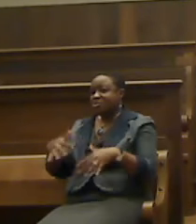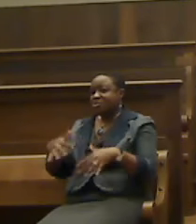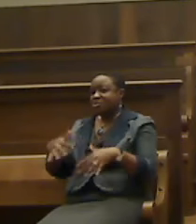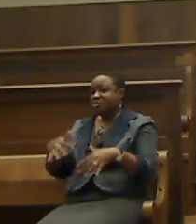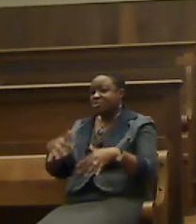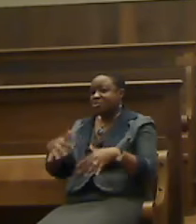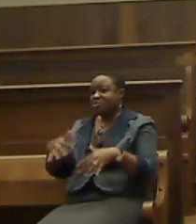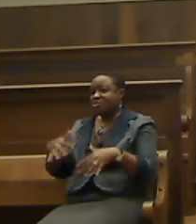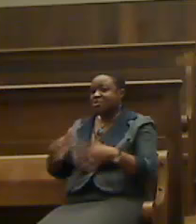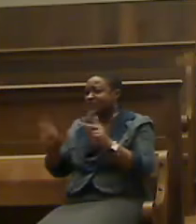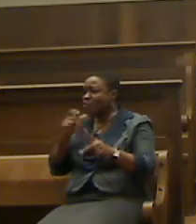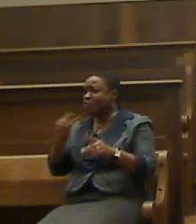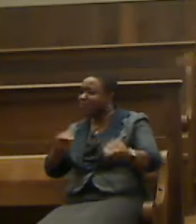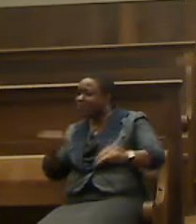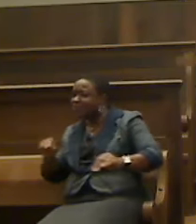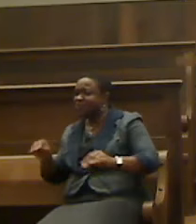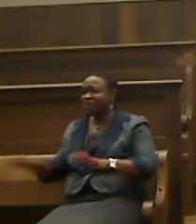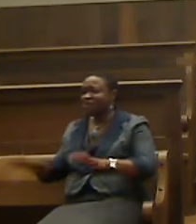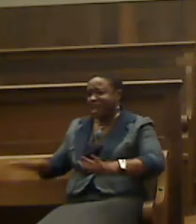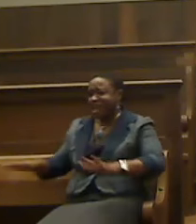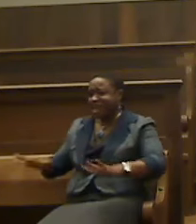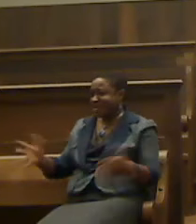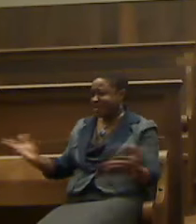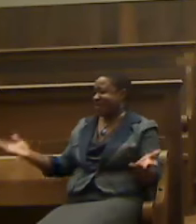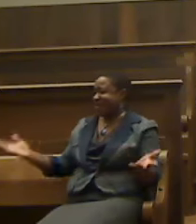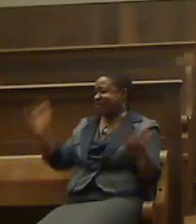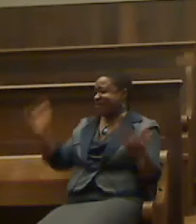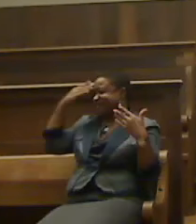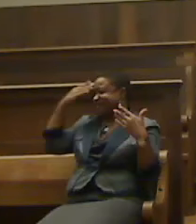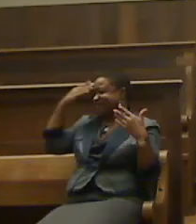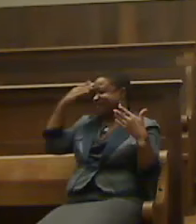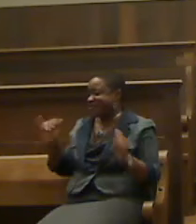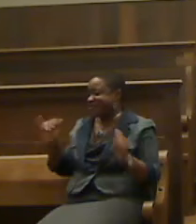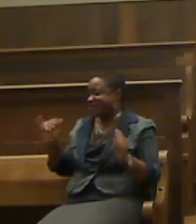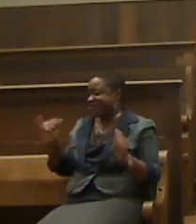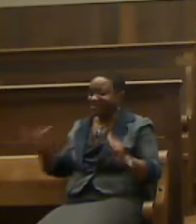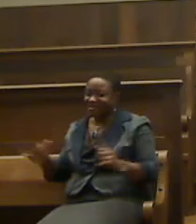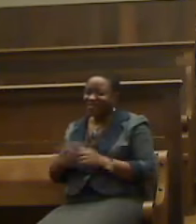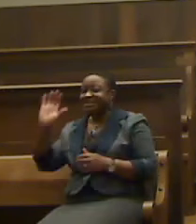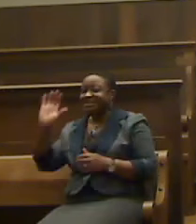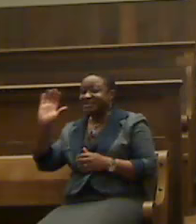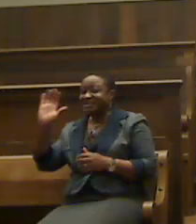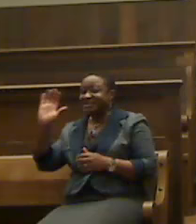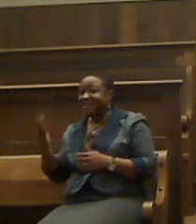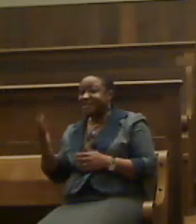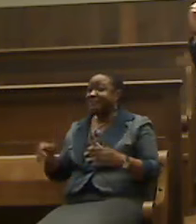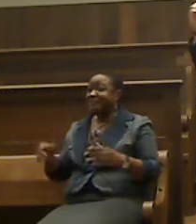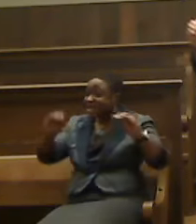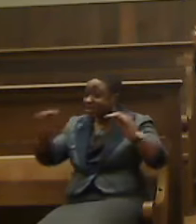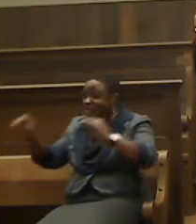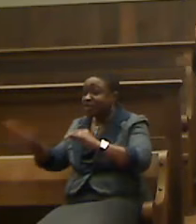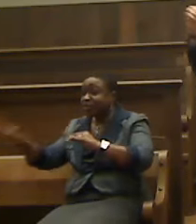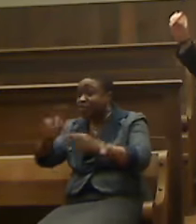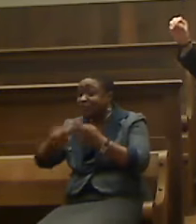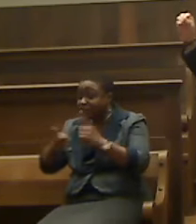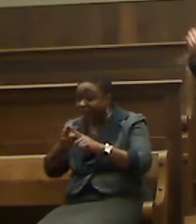movers and shakers here. Who knew? So it turns out that by educating your friends who will